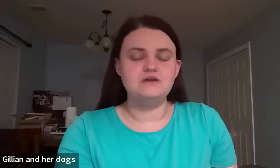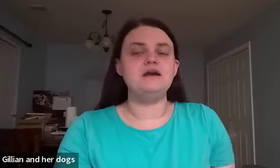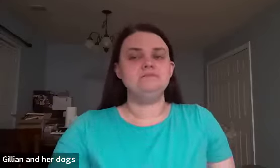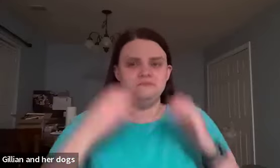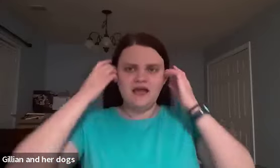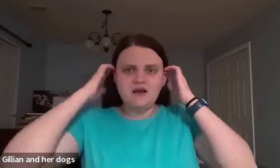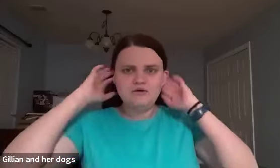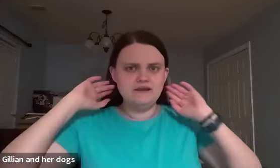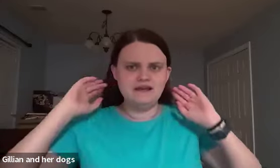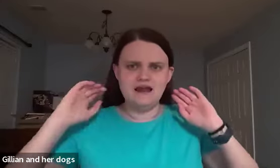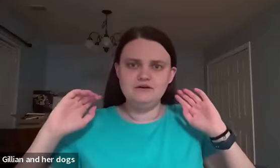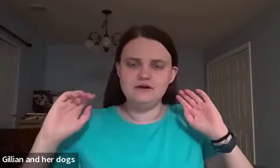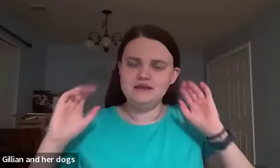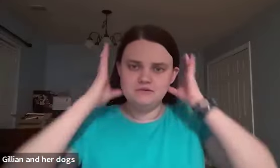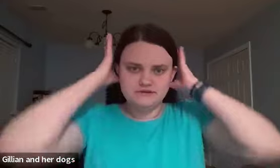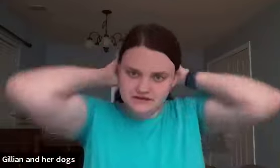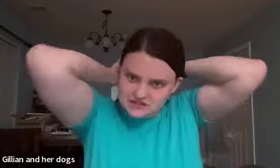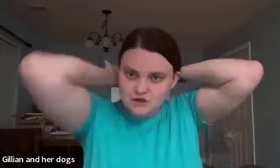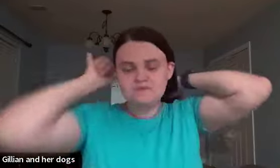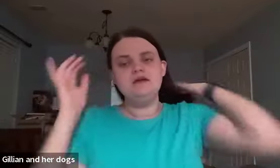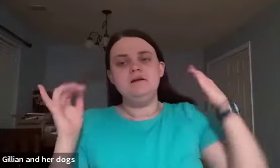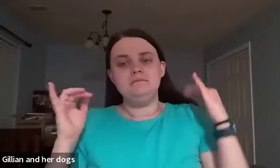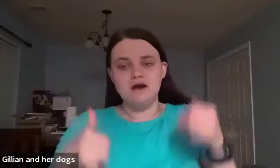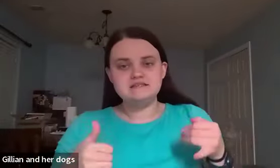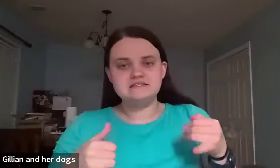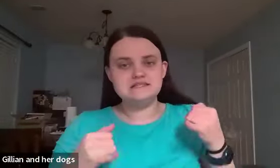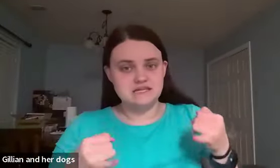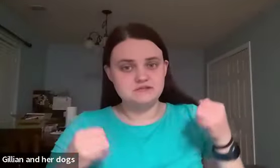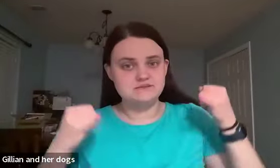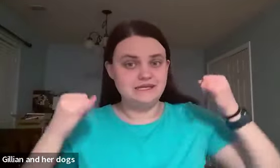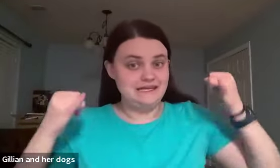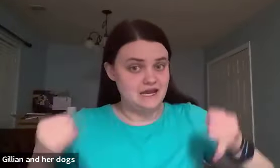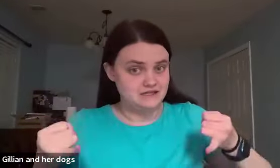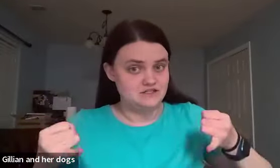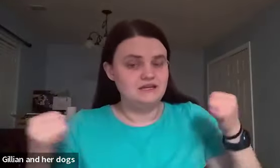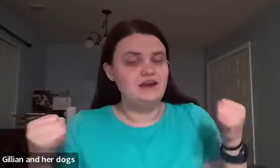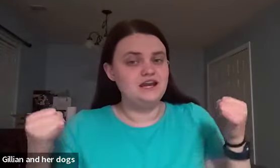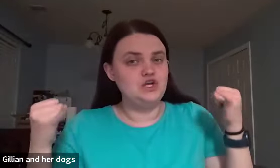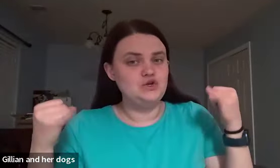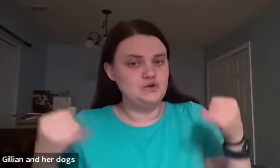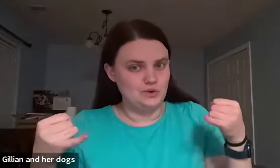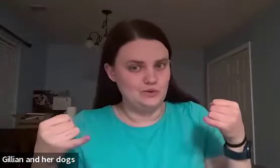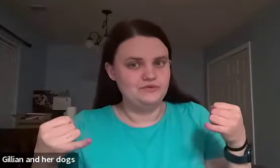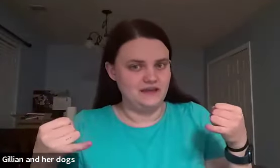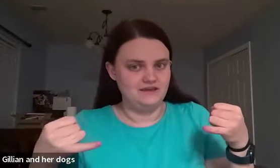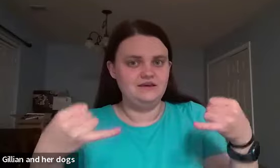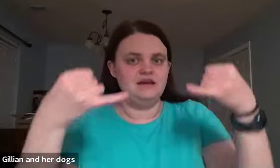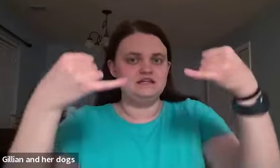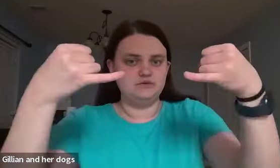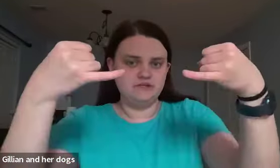Pasta. Okay. Oh man, I don't know if I can't remember we did it. So pasta is the same as spaghetti. So any kind of noodle thing. It's going to